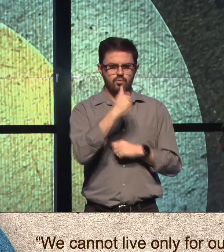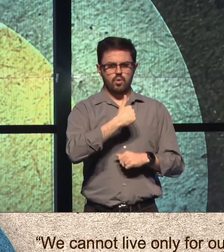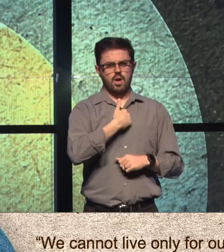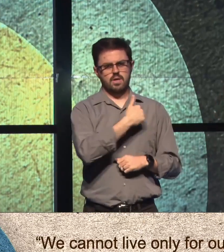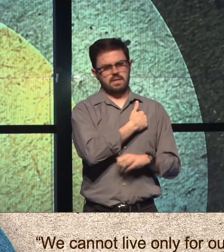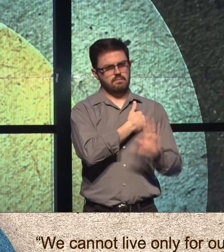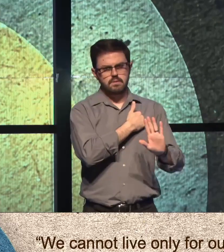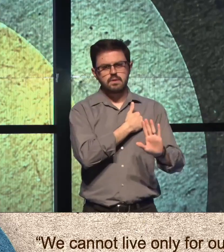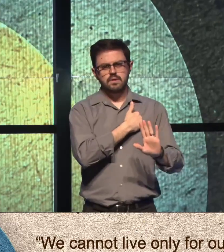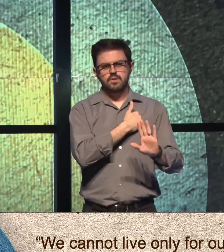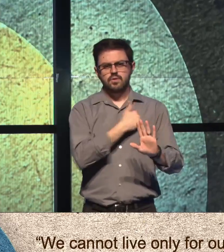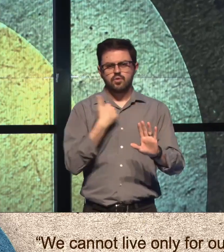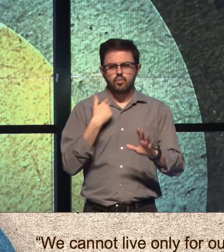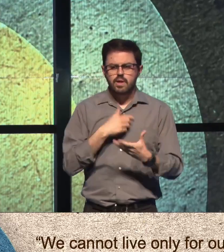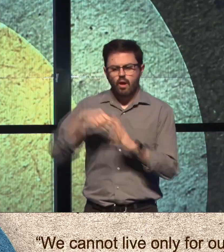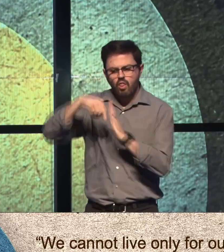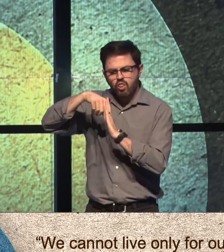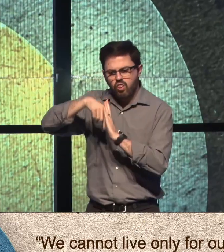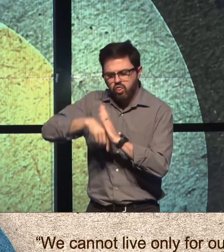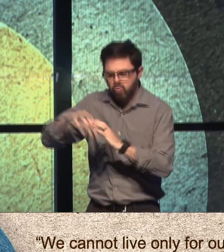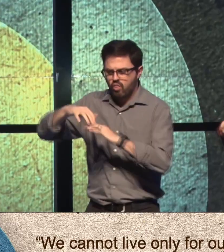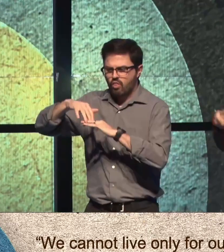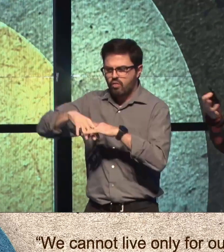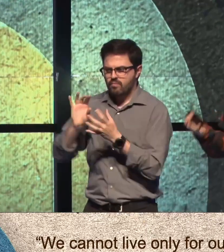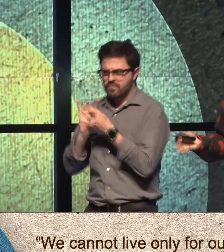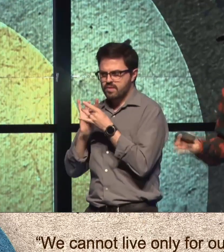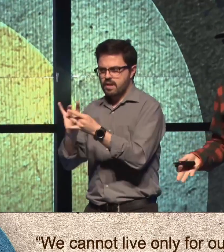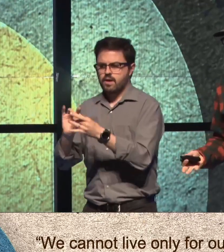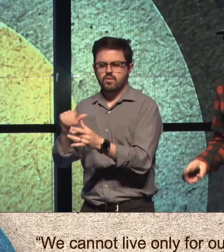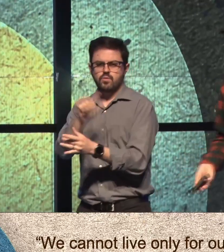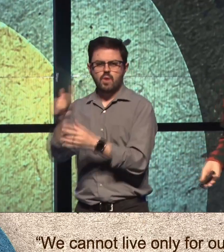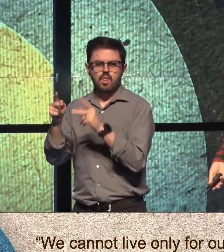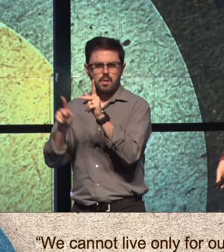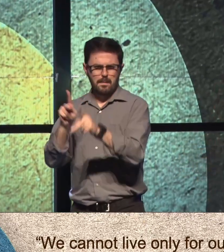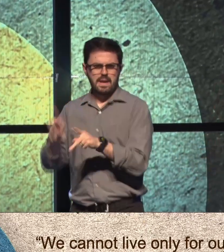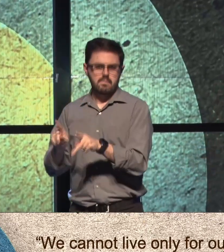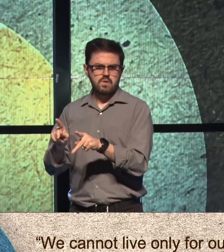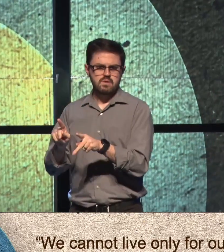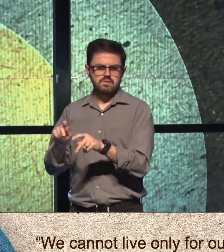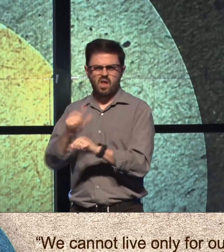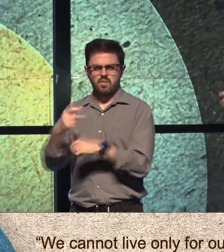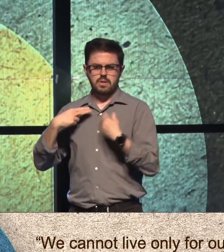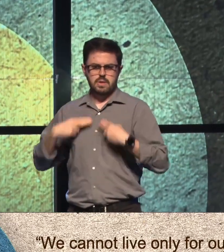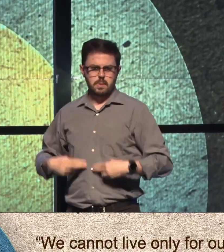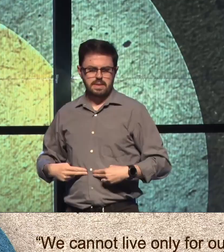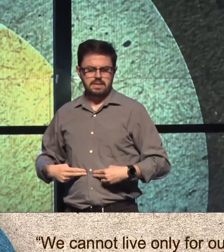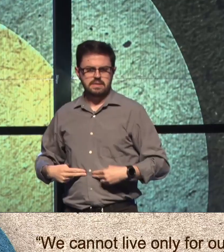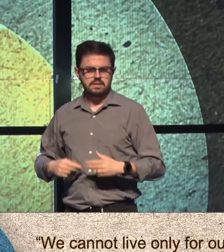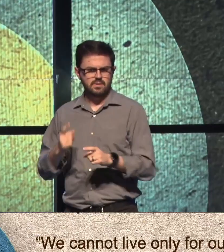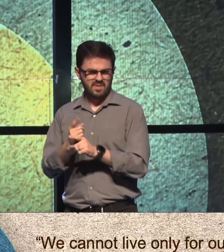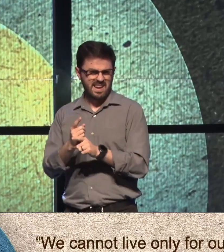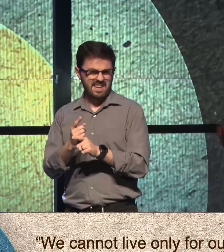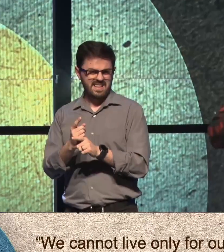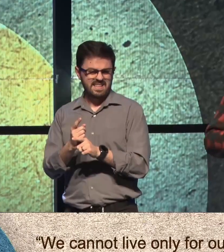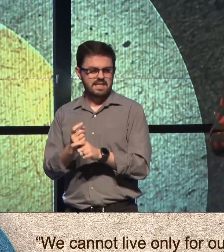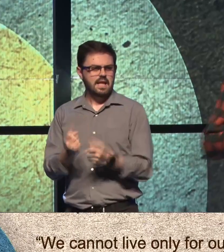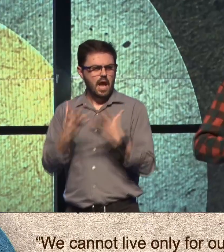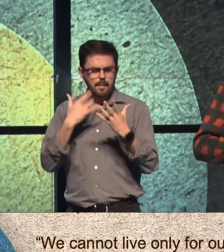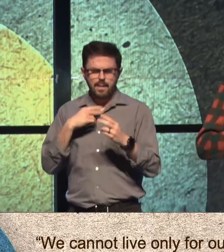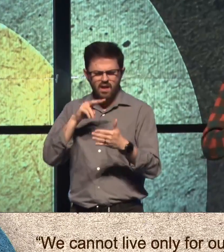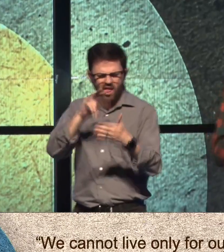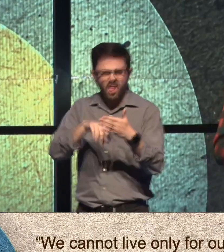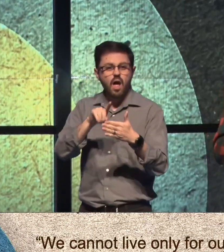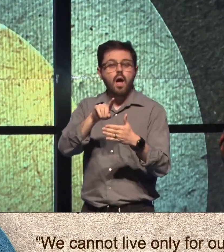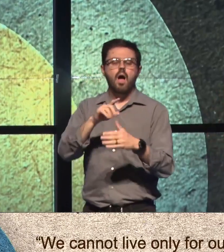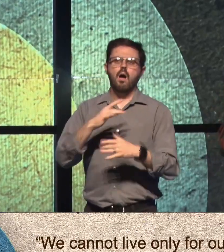with our fellow man. Now, today we would say our fellow human being, right? But how many of you that kind of connects and resonates? That there's something